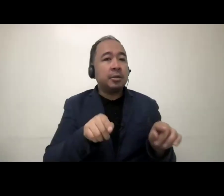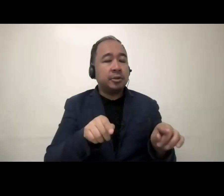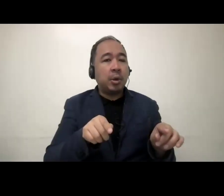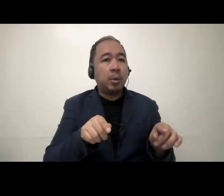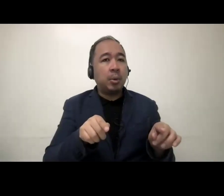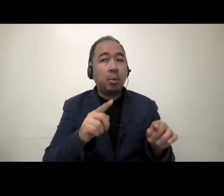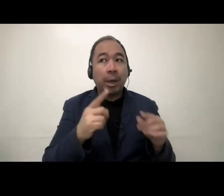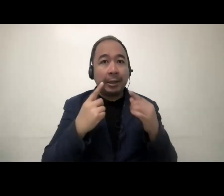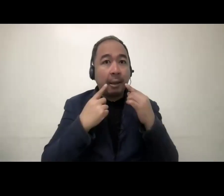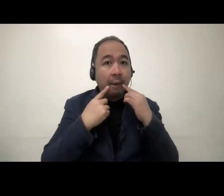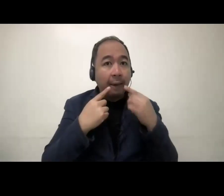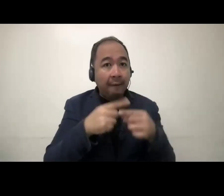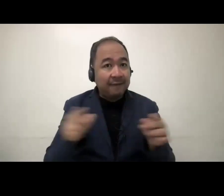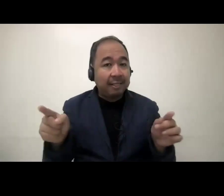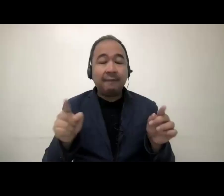currently, since